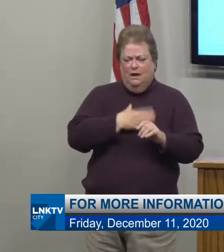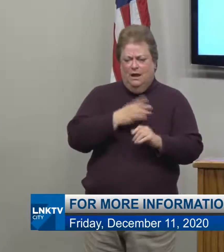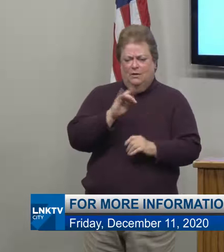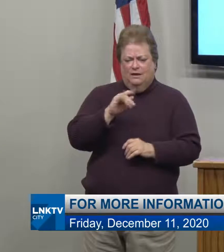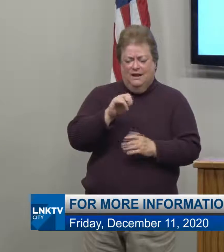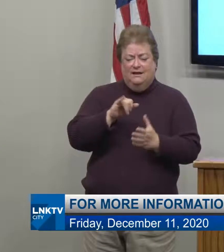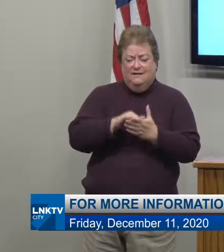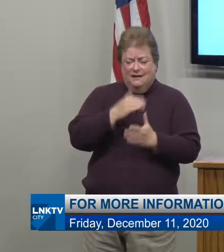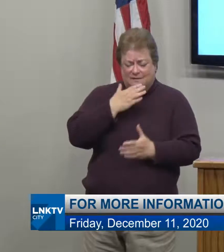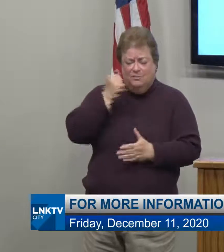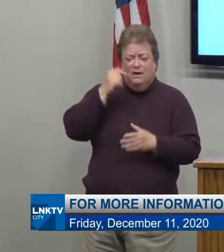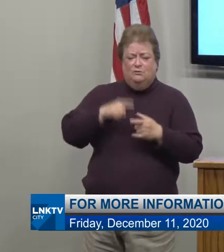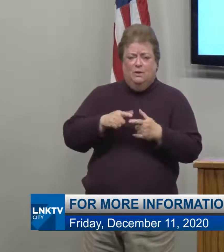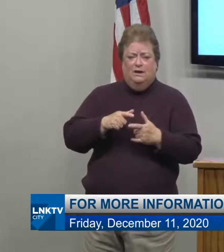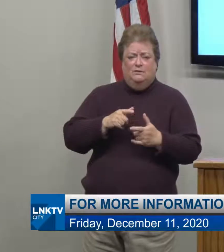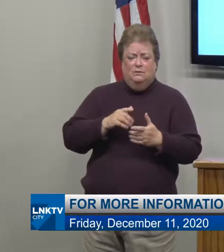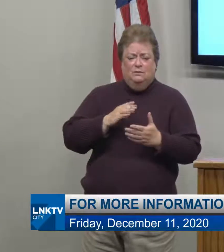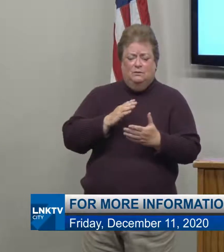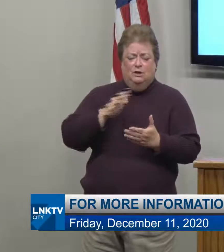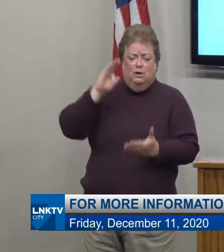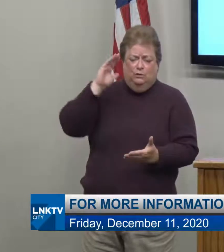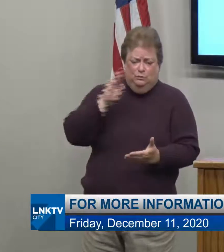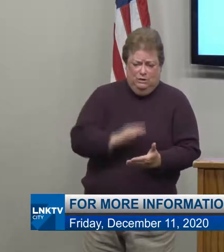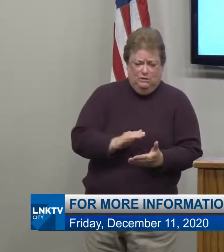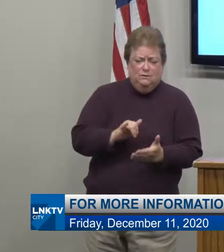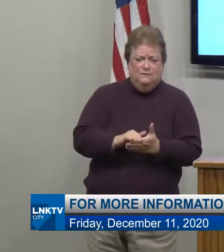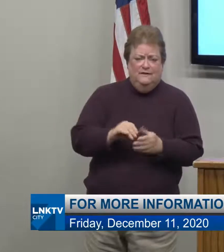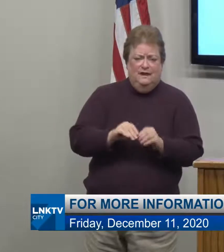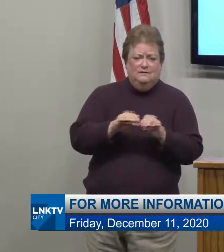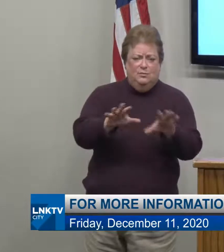best way to reduce the spread,